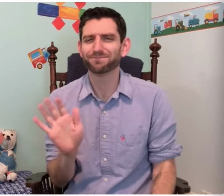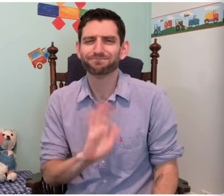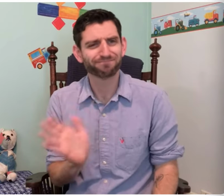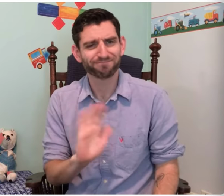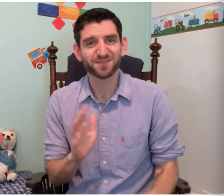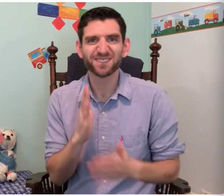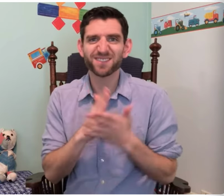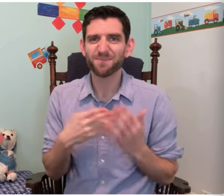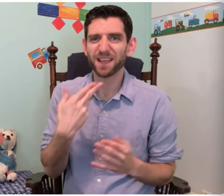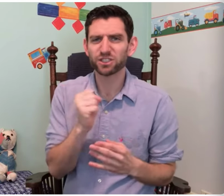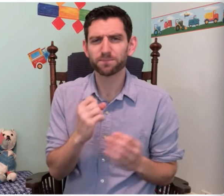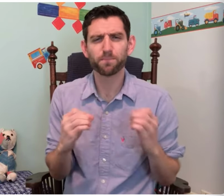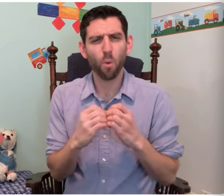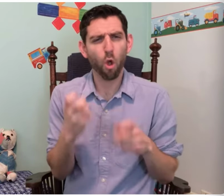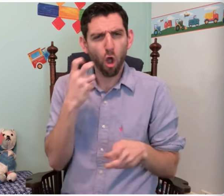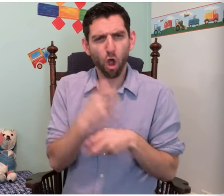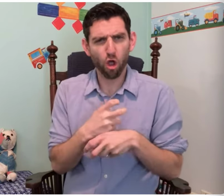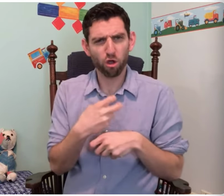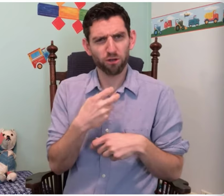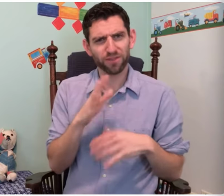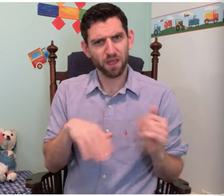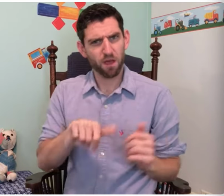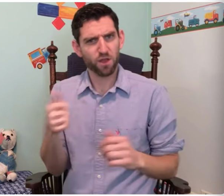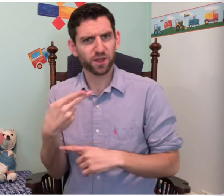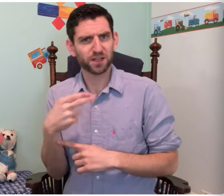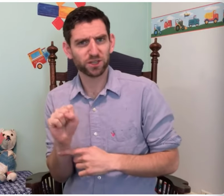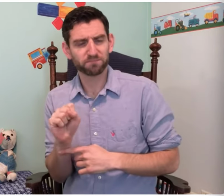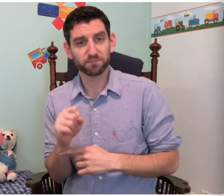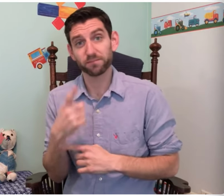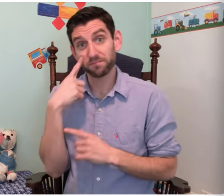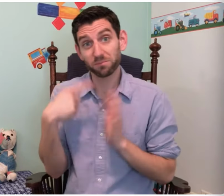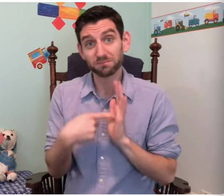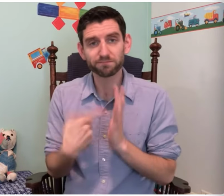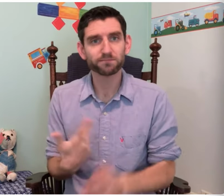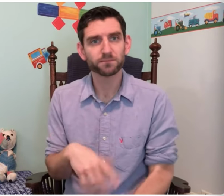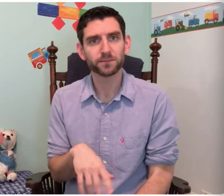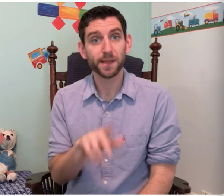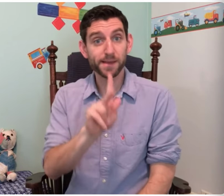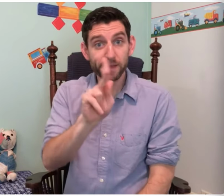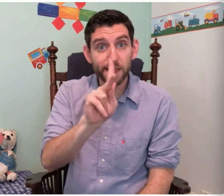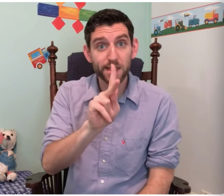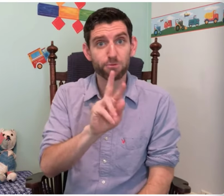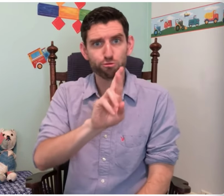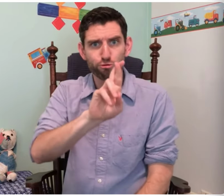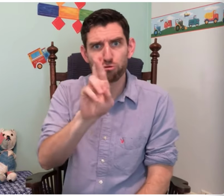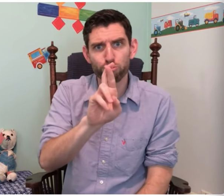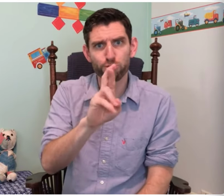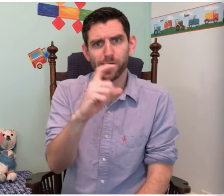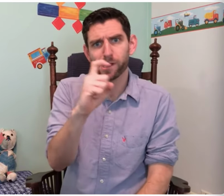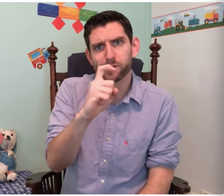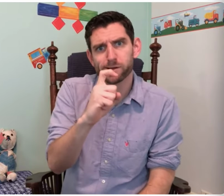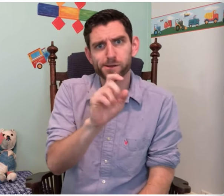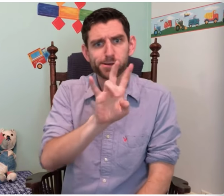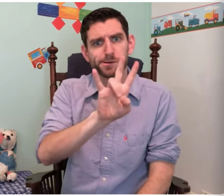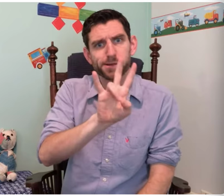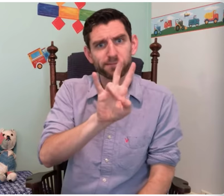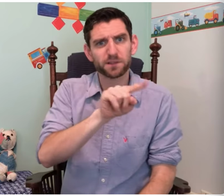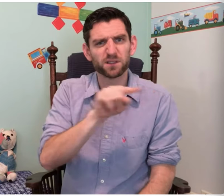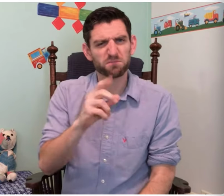Now, all of those hand shapes are not the same. Some hand shapes are more difficult than other hand shapes. Like